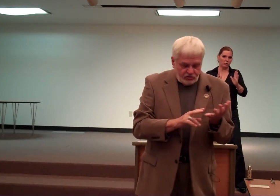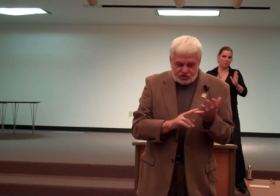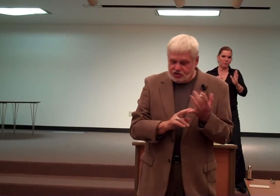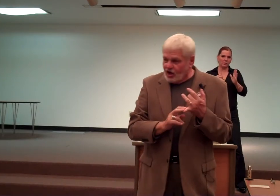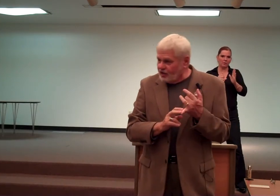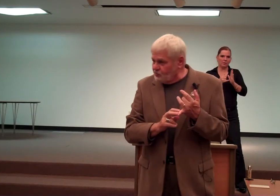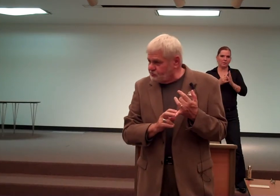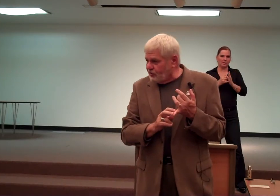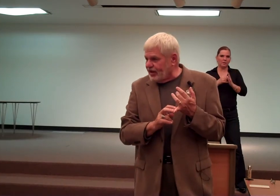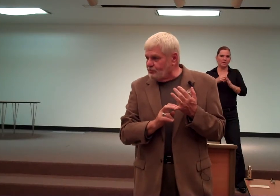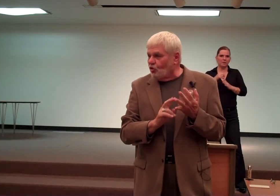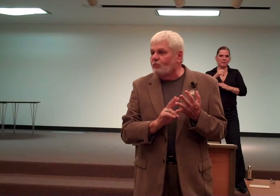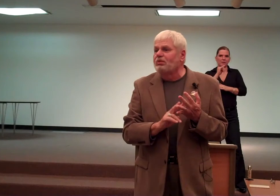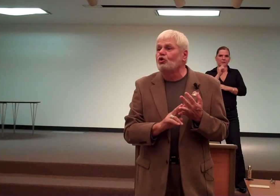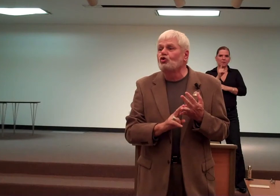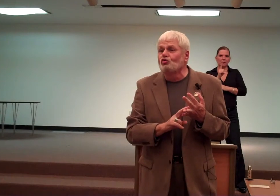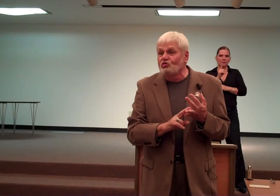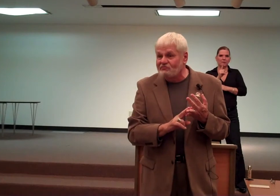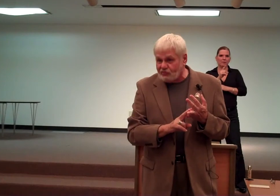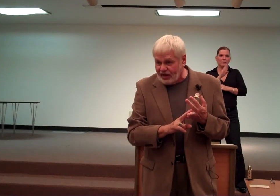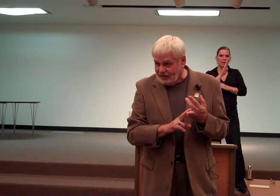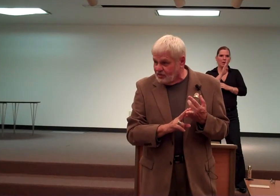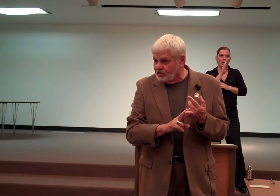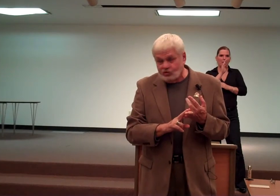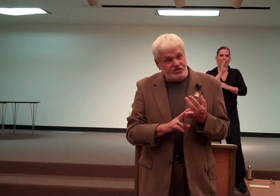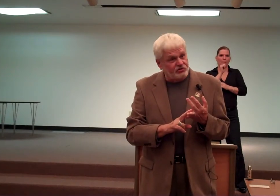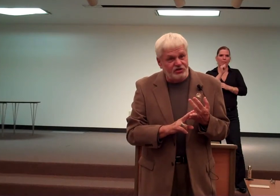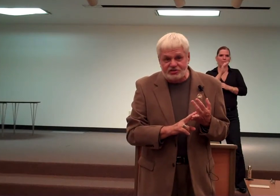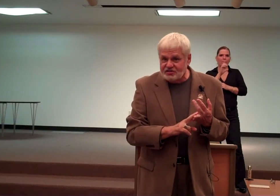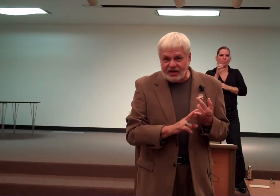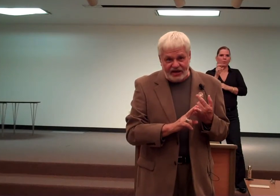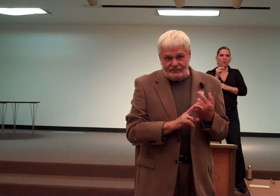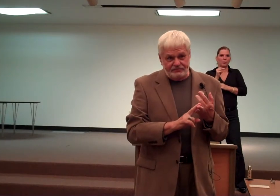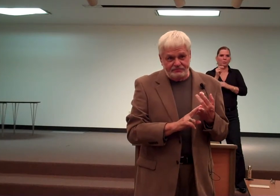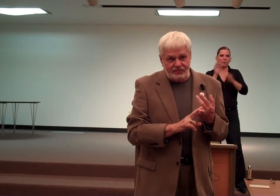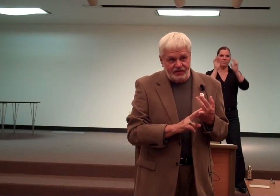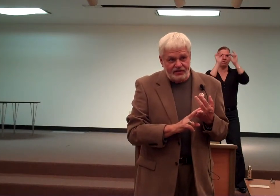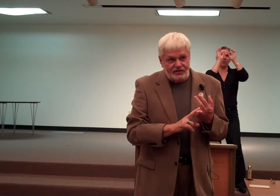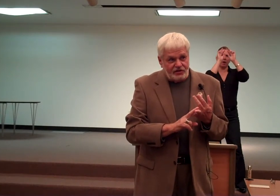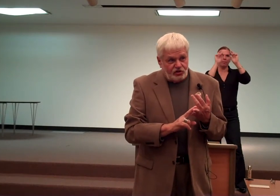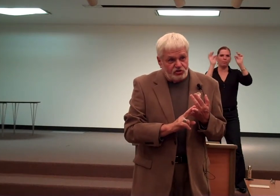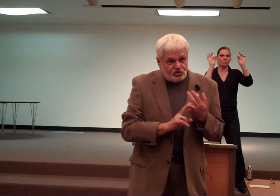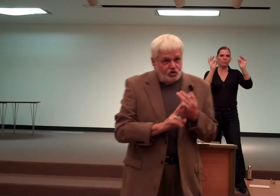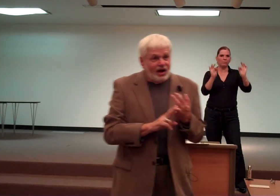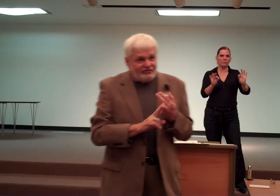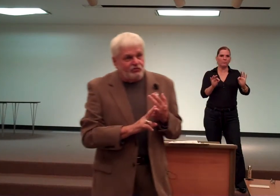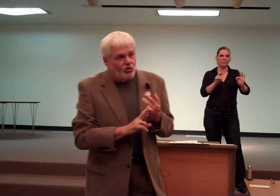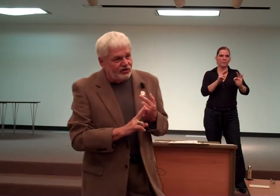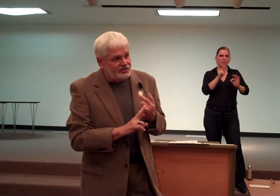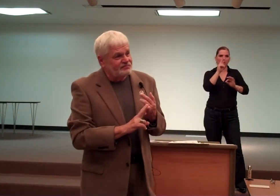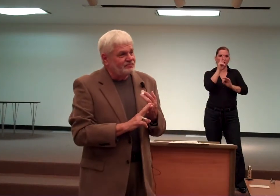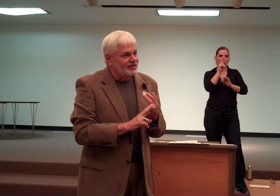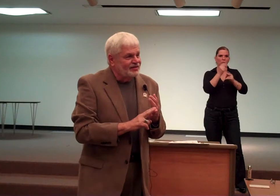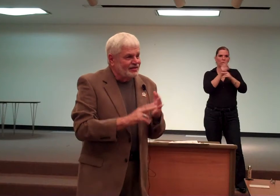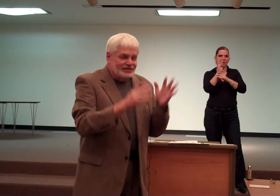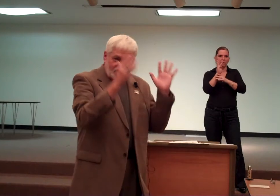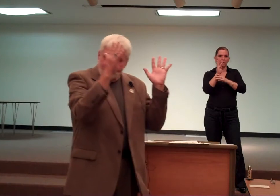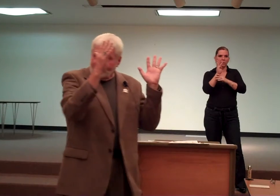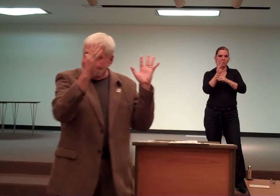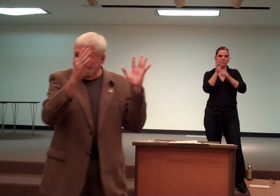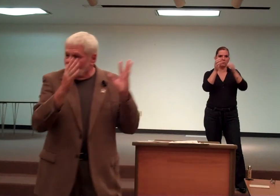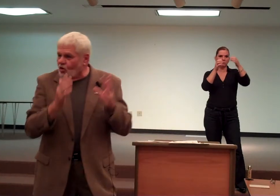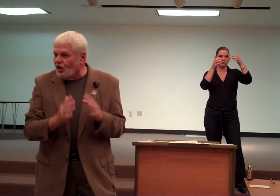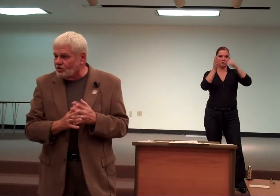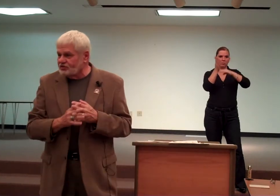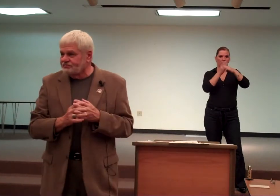And it's called the Chicago frame or balloon frame. We still use it today. Use 2x4s to